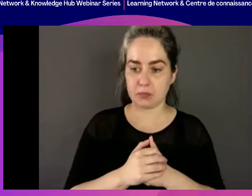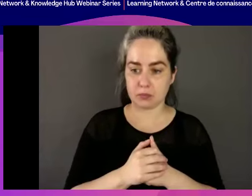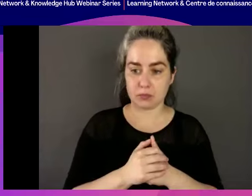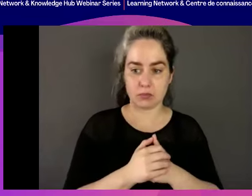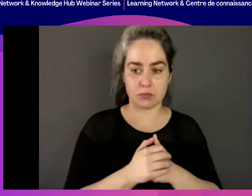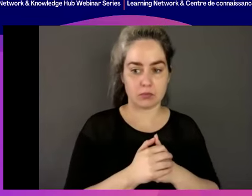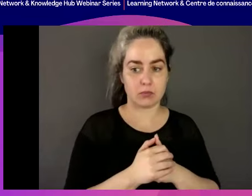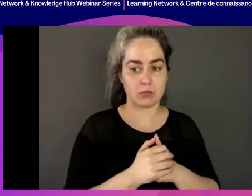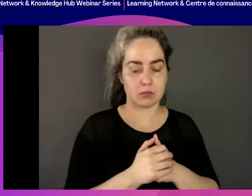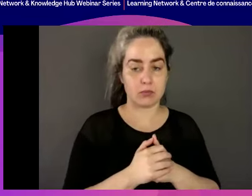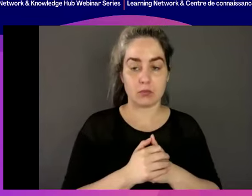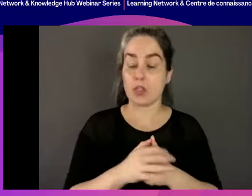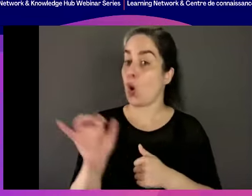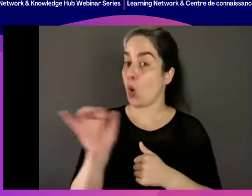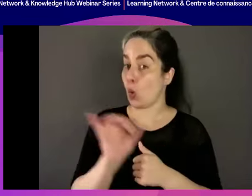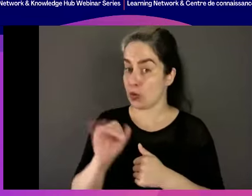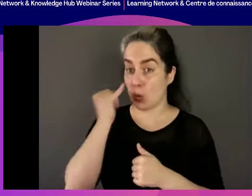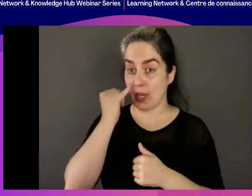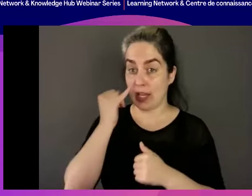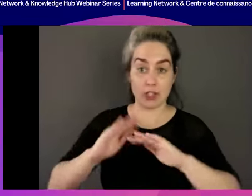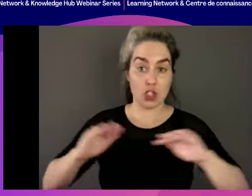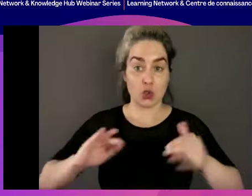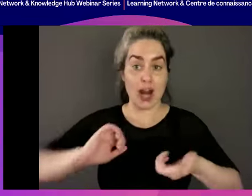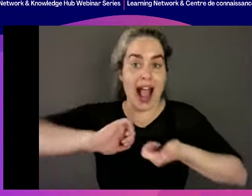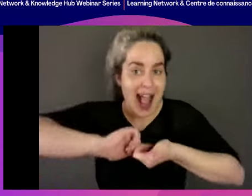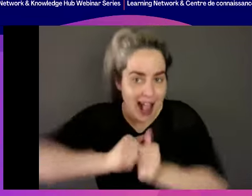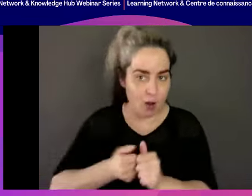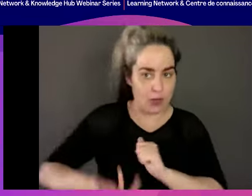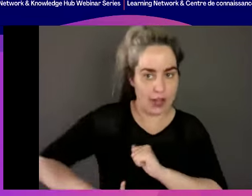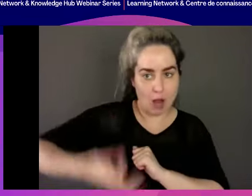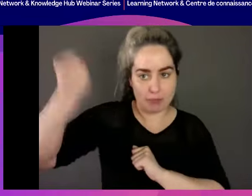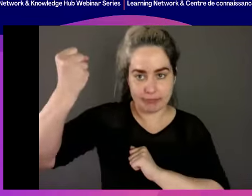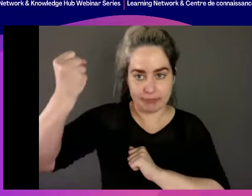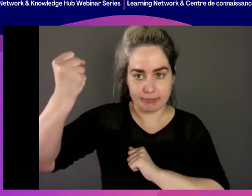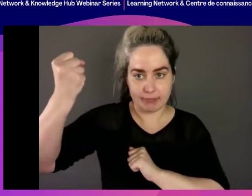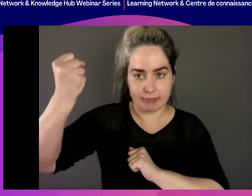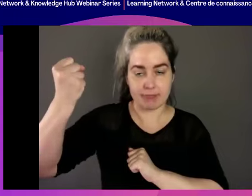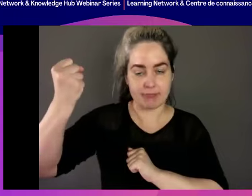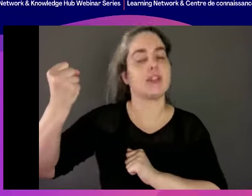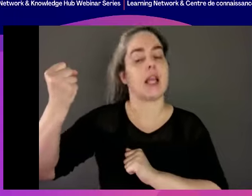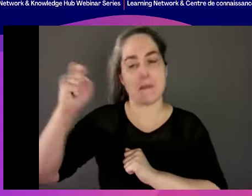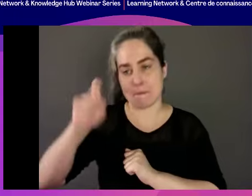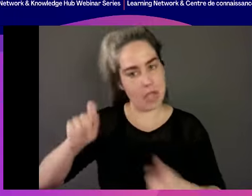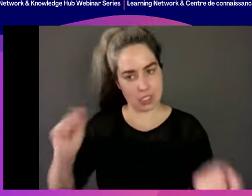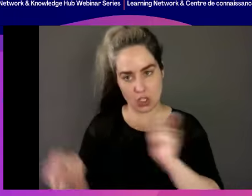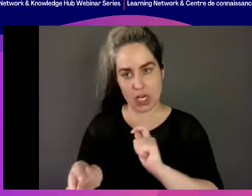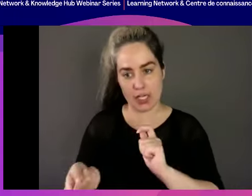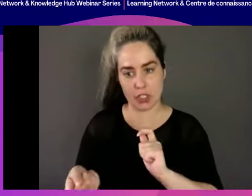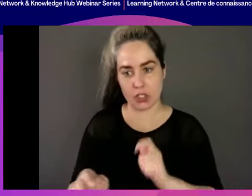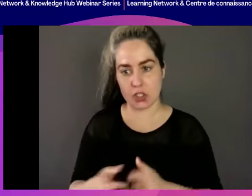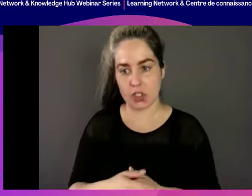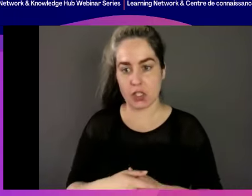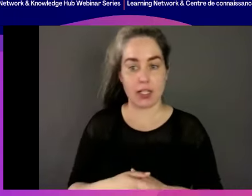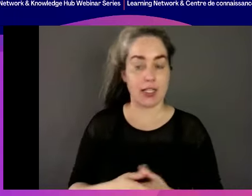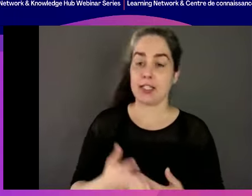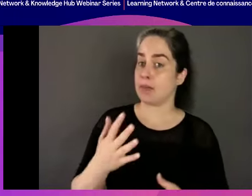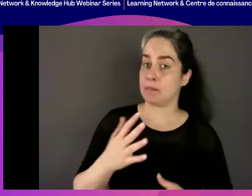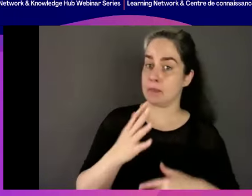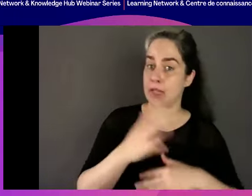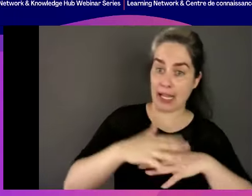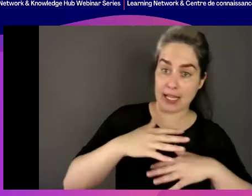out if children are being removed inappropriately from parents, this must change whether the child is removed by a Native or non-Native